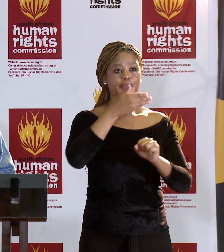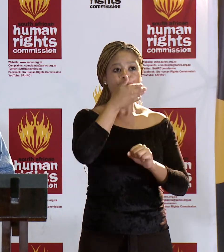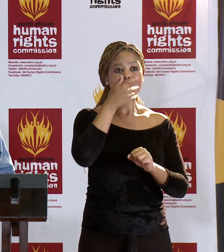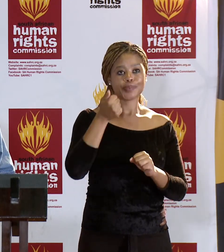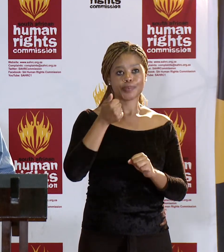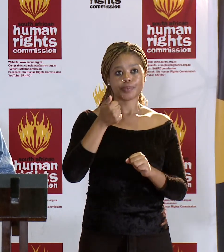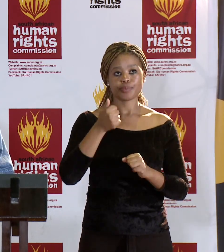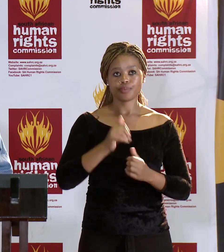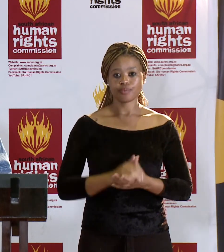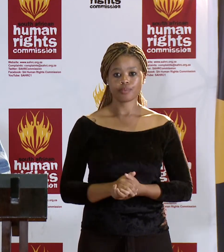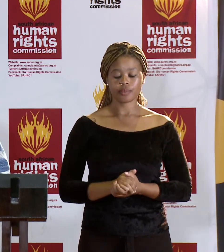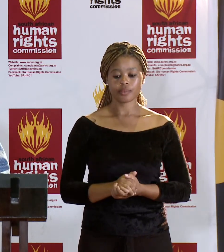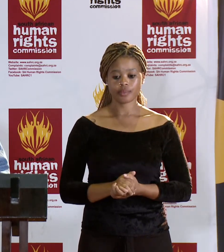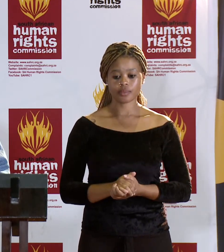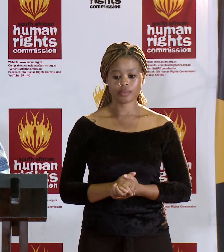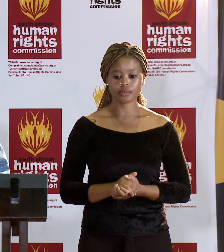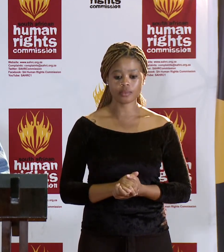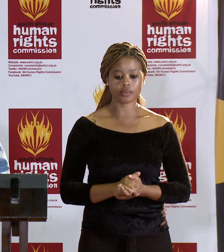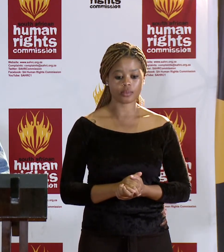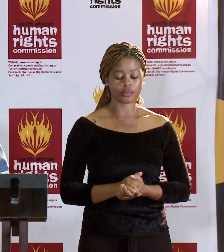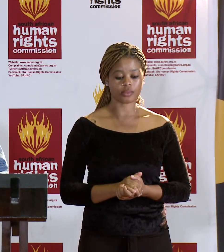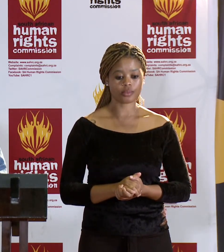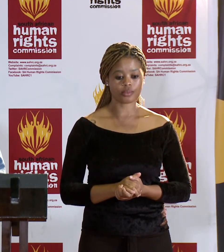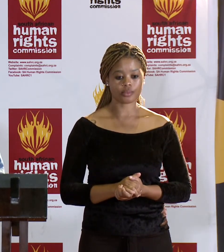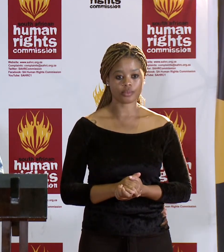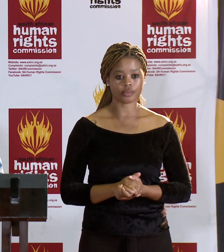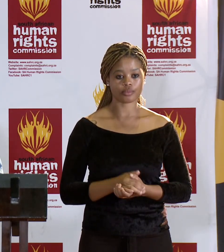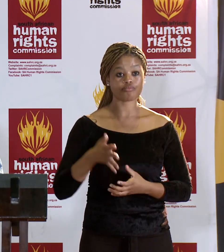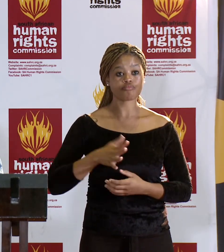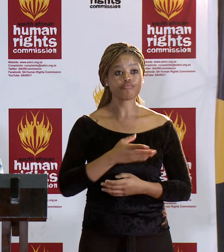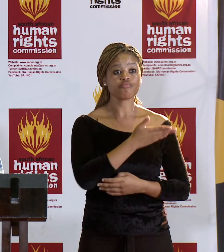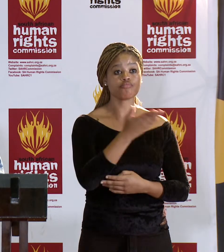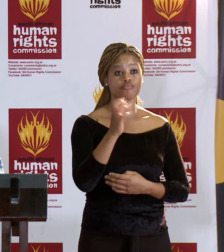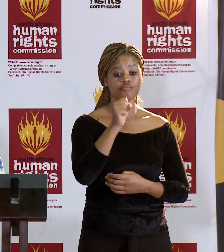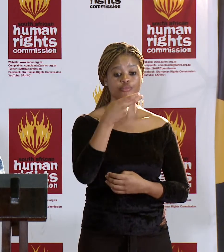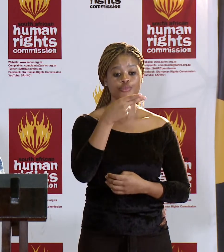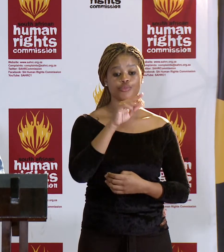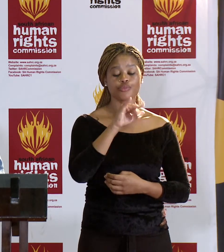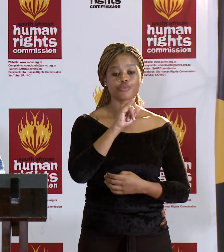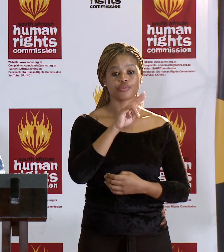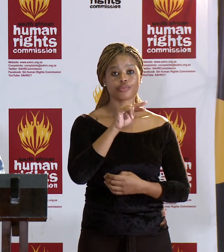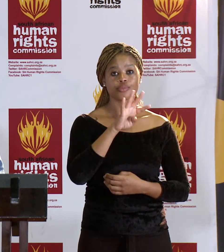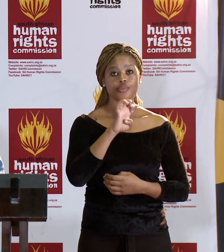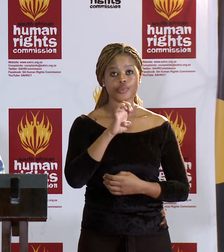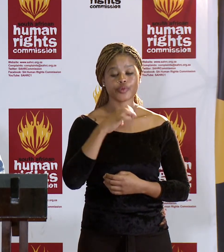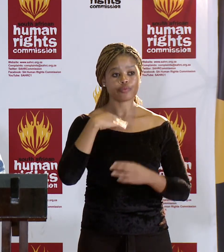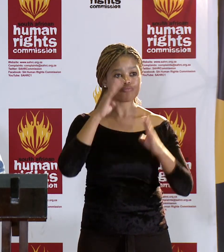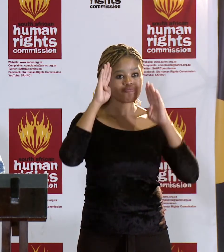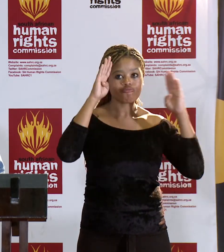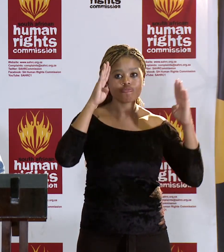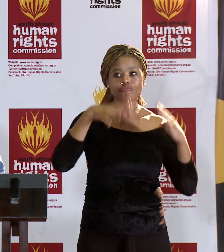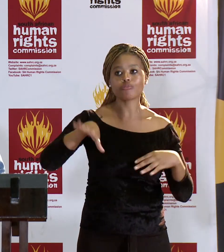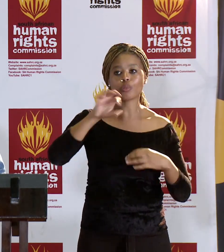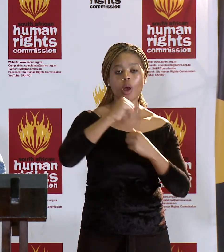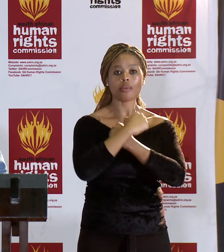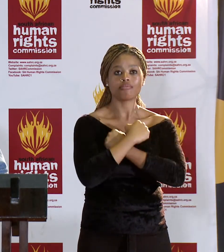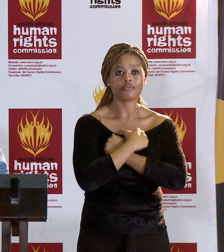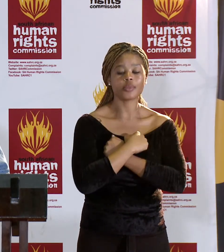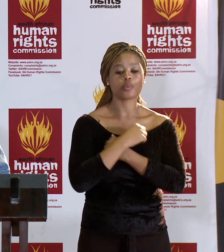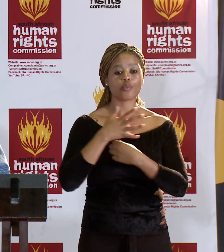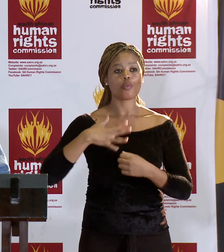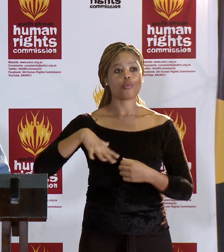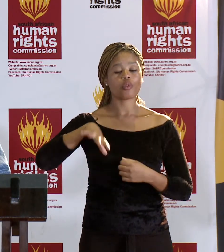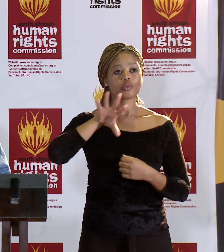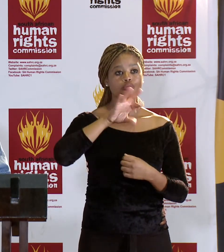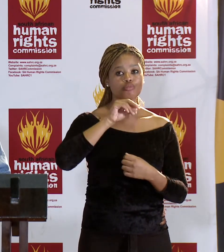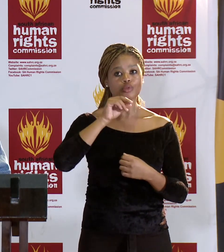their best? So we want you to shine. We want you to greet each other with love. We want you to